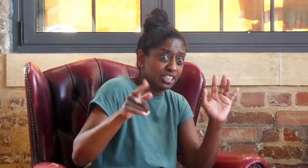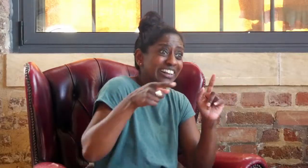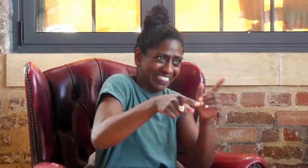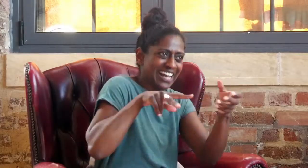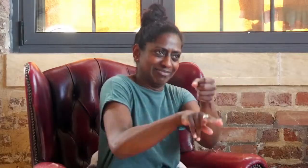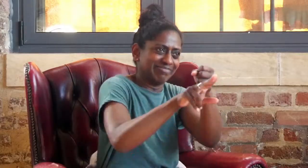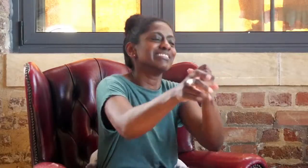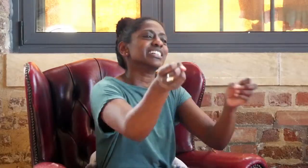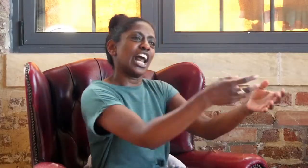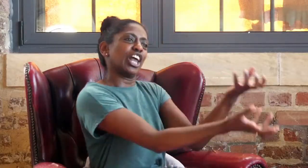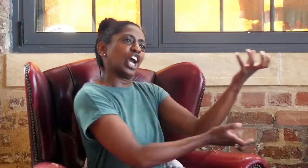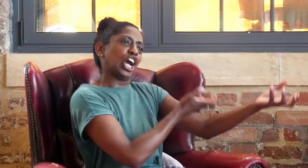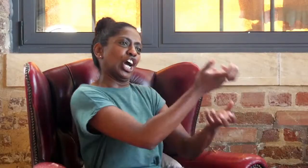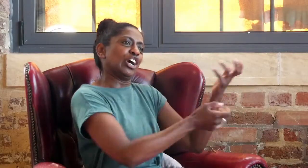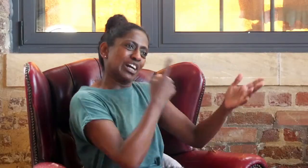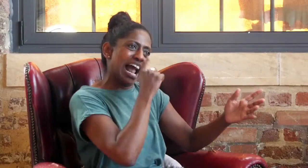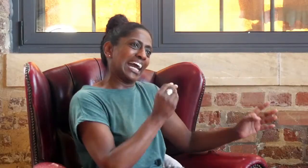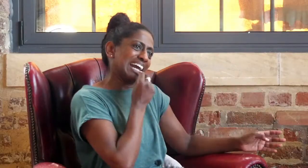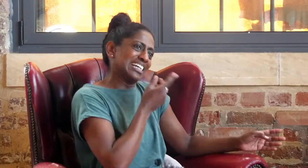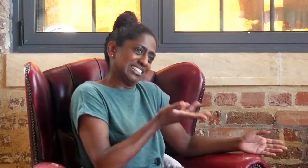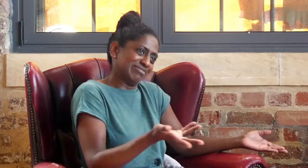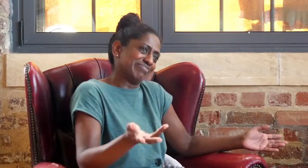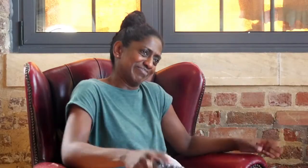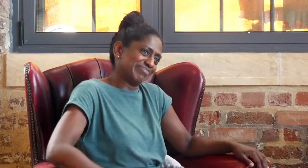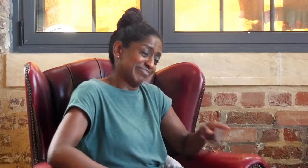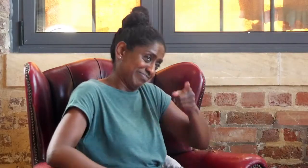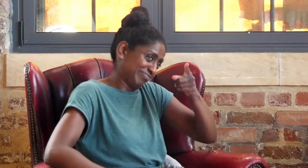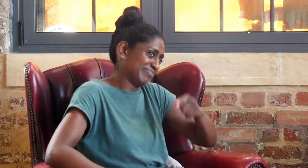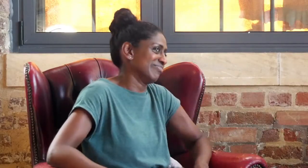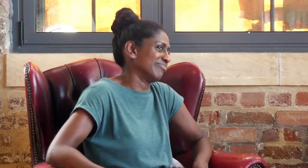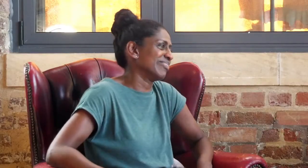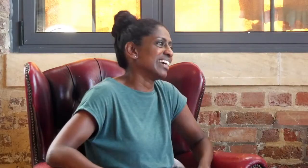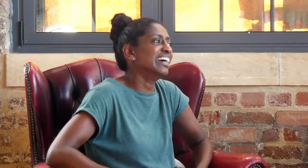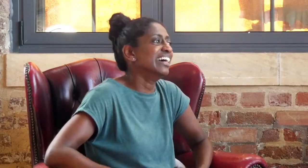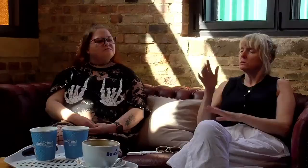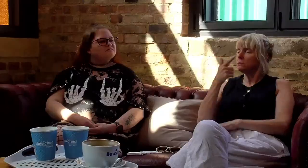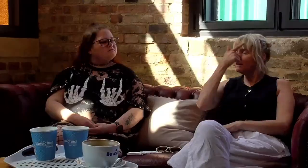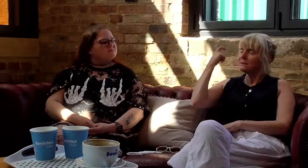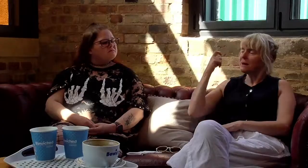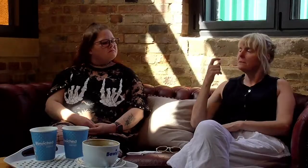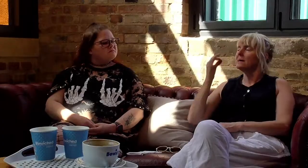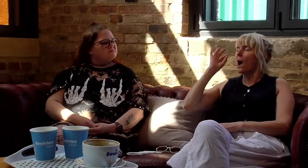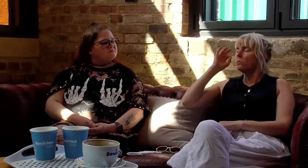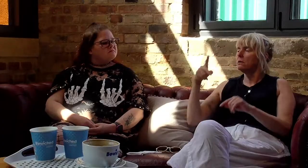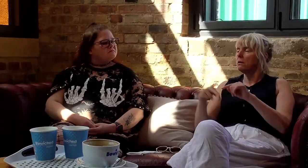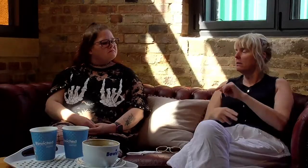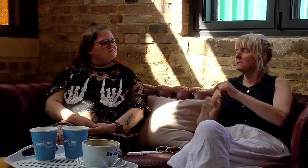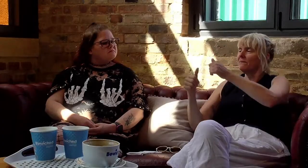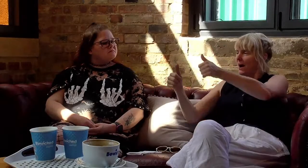down where dogs have sort of weed or pooed on them. But you can get cuttings higher up and sort of cook and boil the